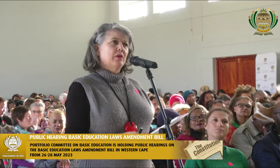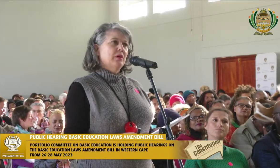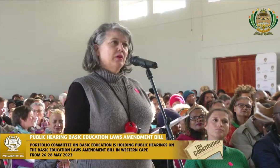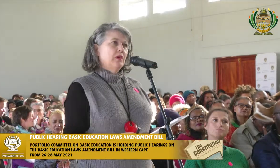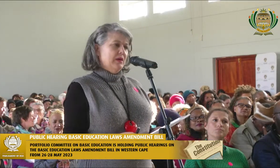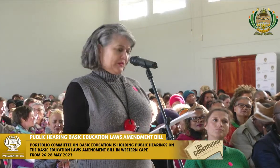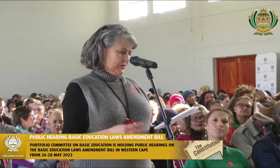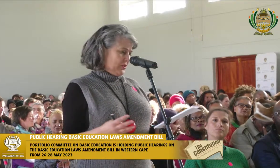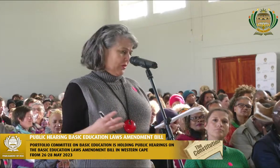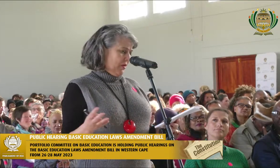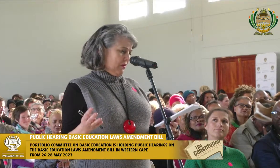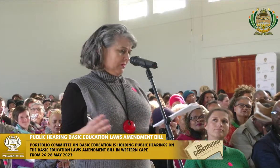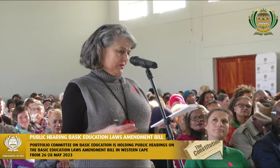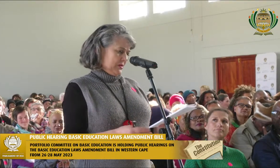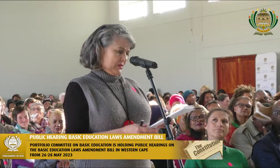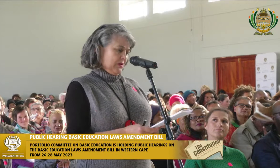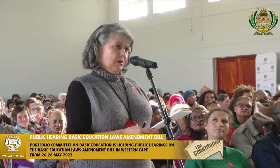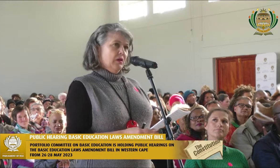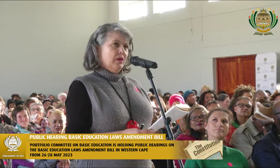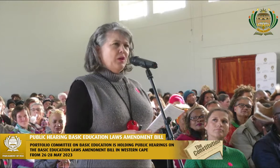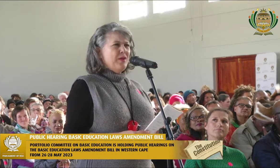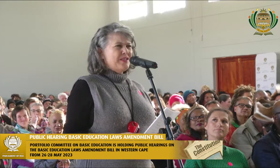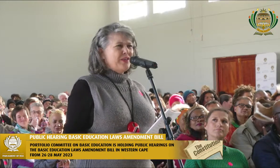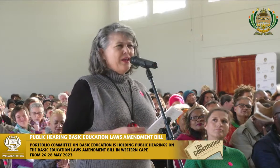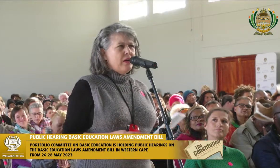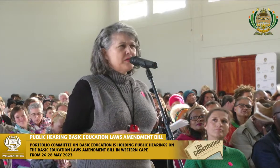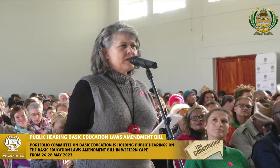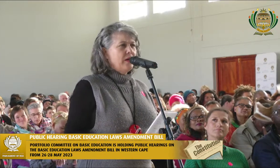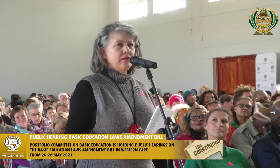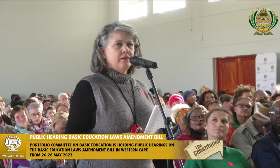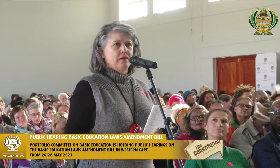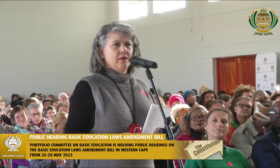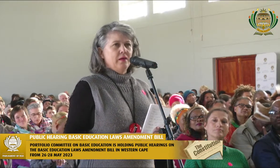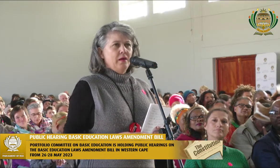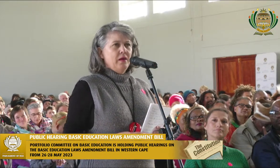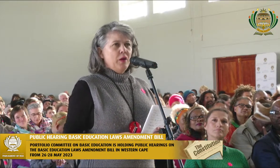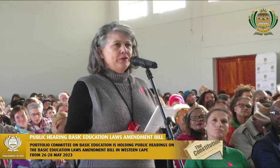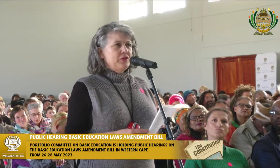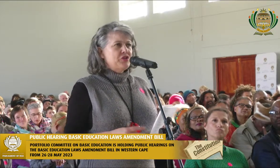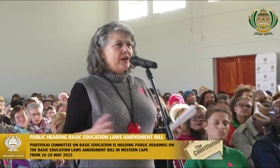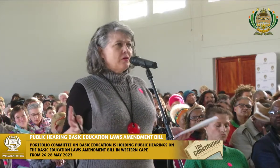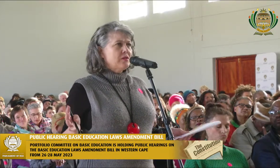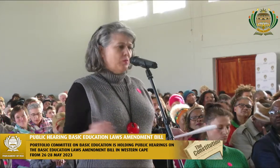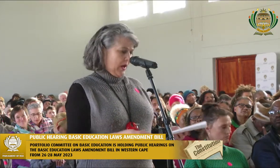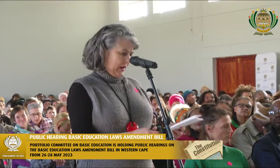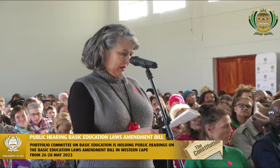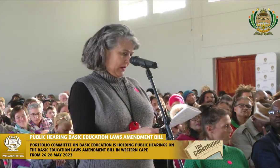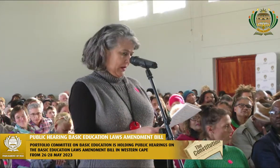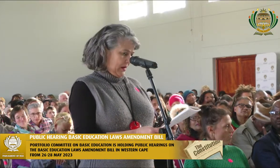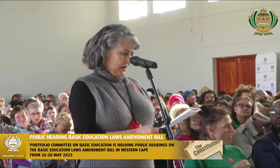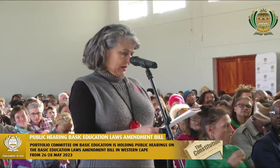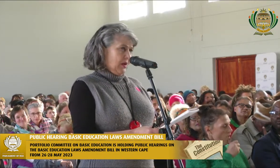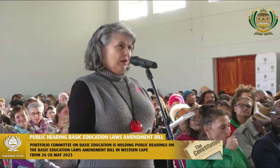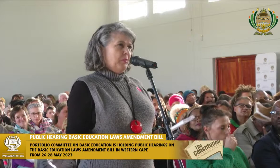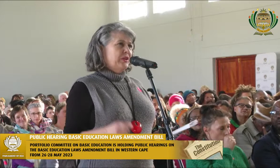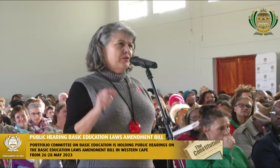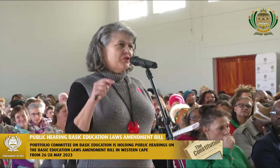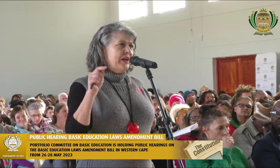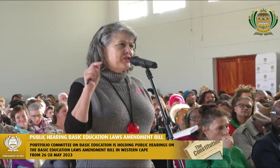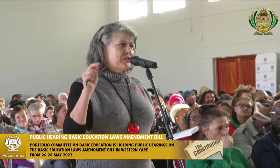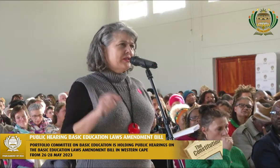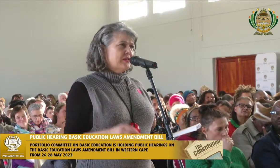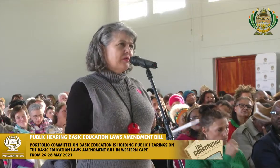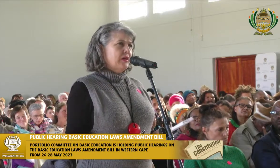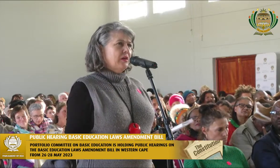happened to her? Cecil John Rhodes, he wants to kill our society. He wanted to chase us away. But